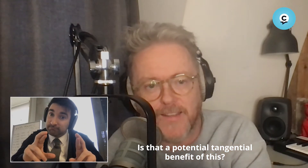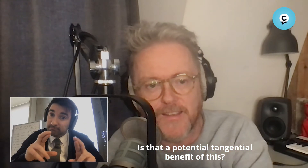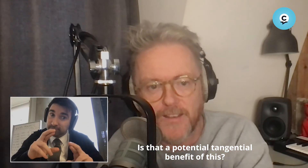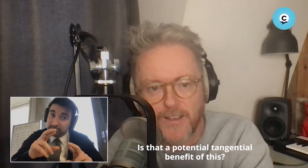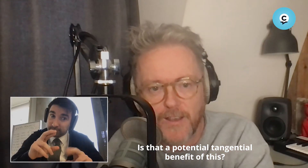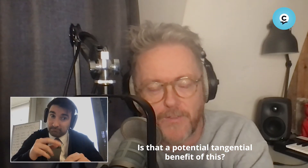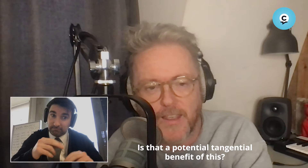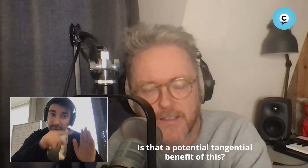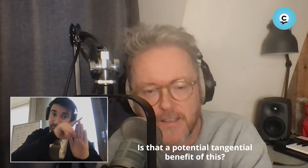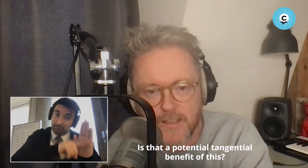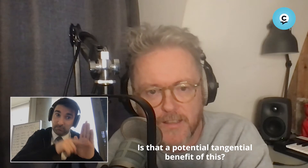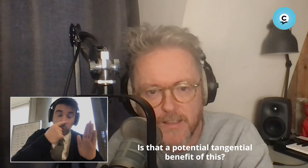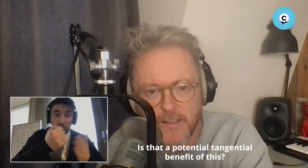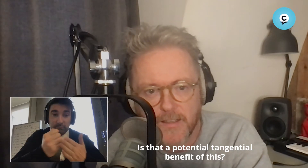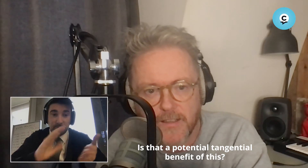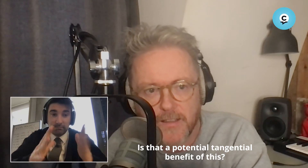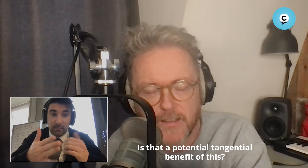benefit of this?